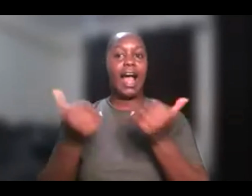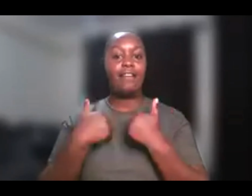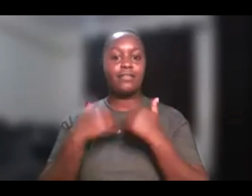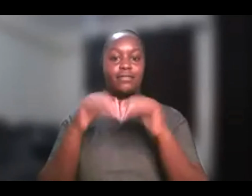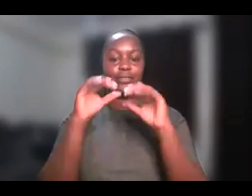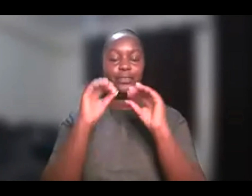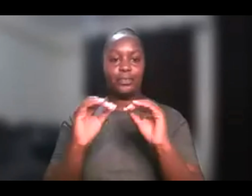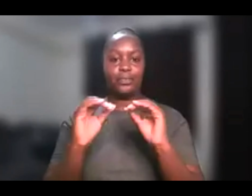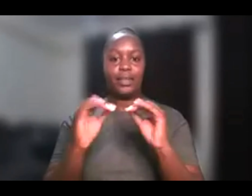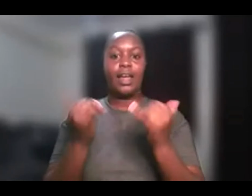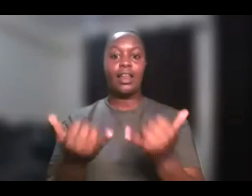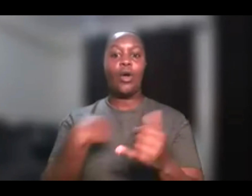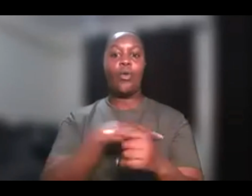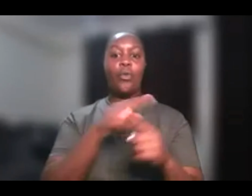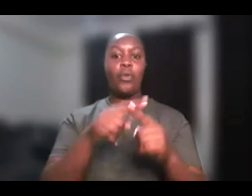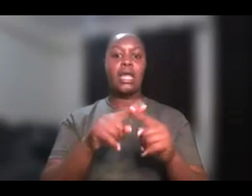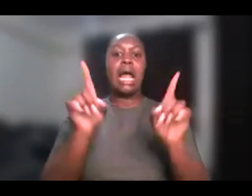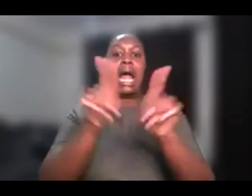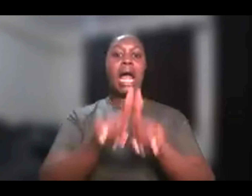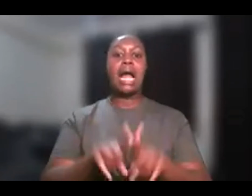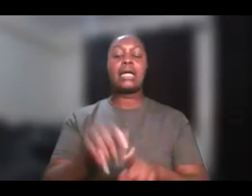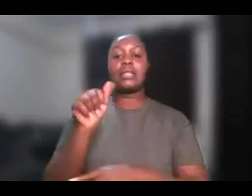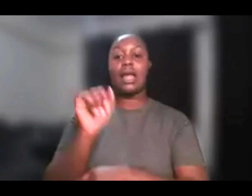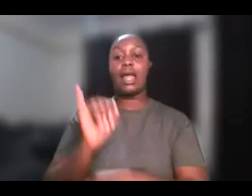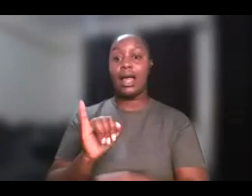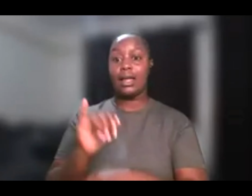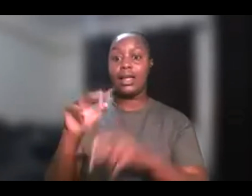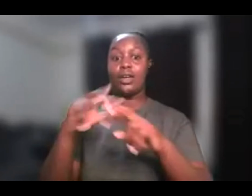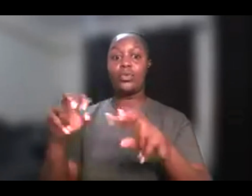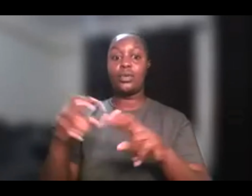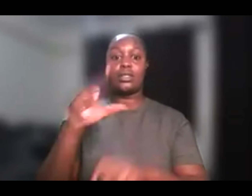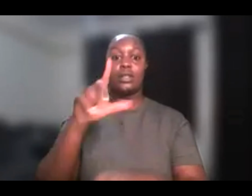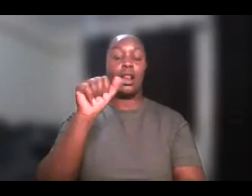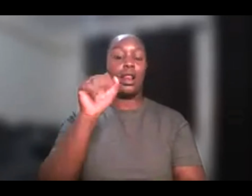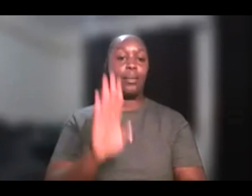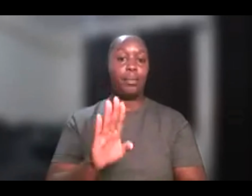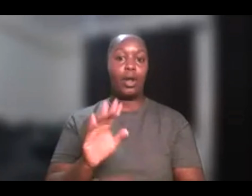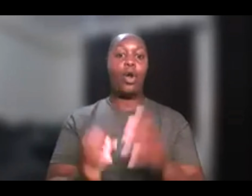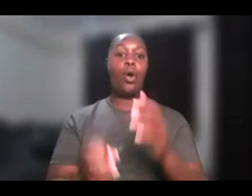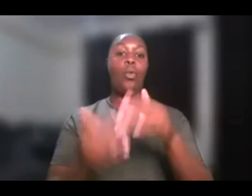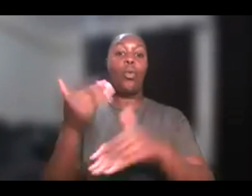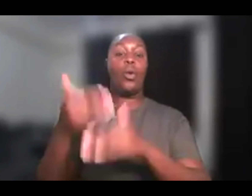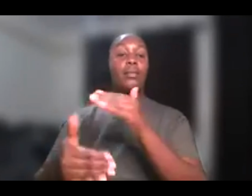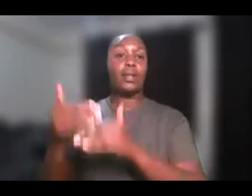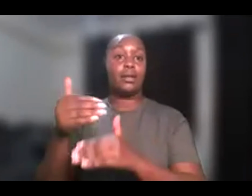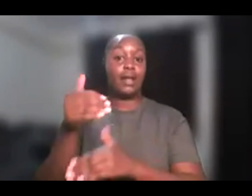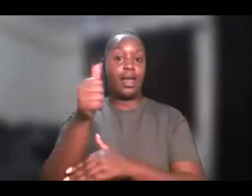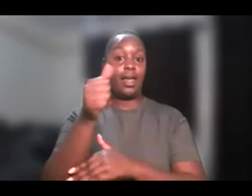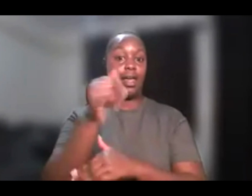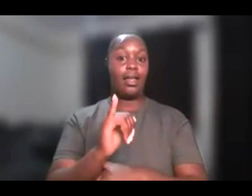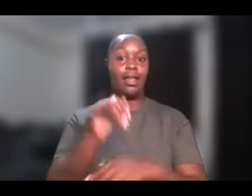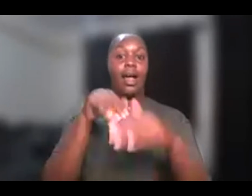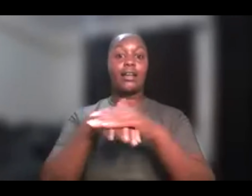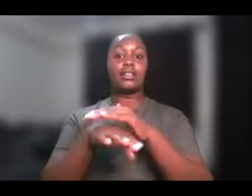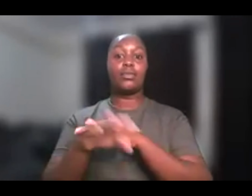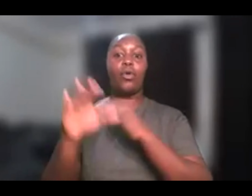lab. We're building this accessible communication engine that supports real-time two-way conversation between a deaf person and a